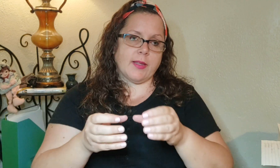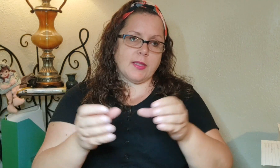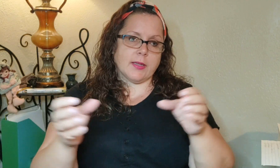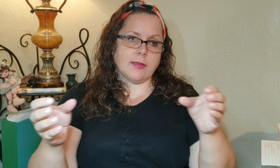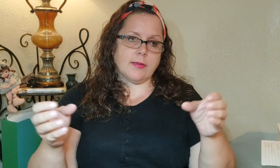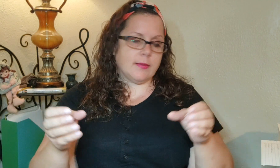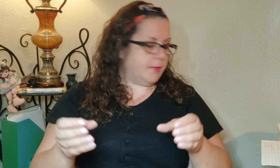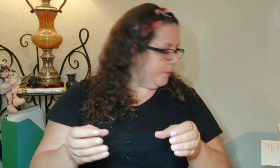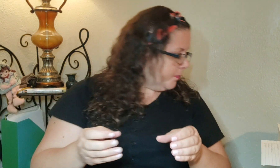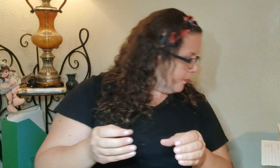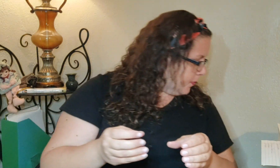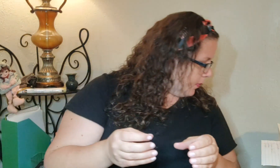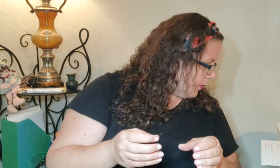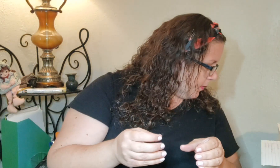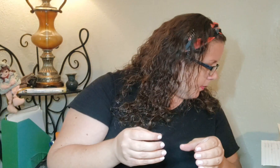like this.